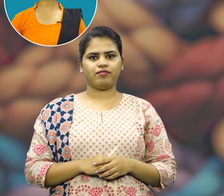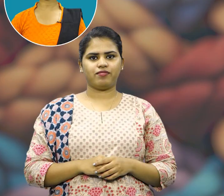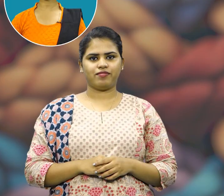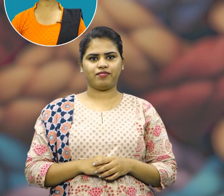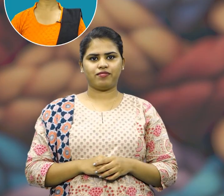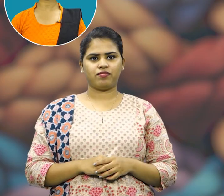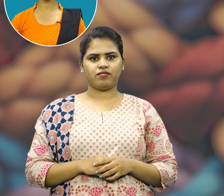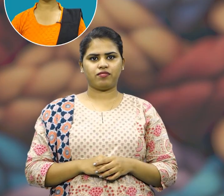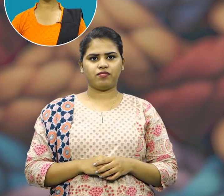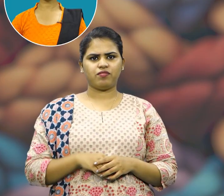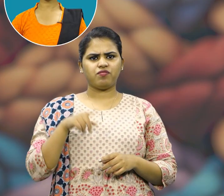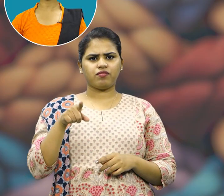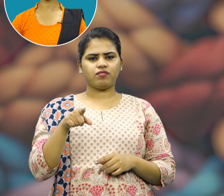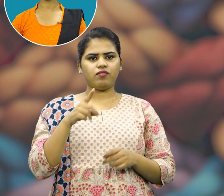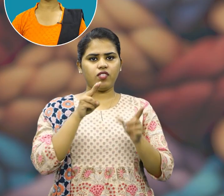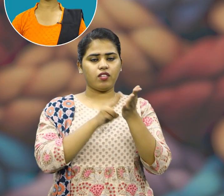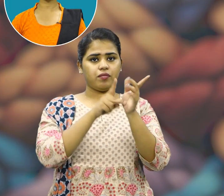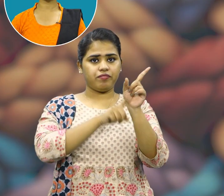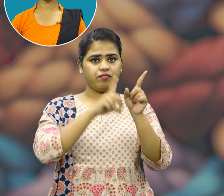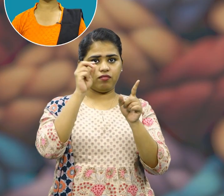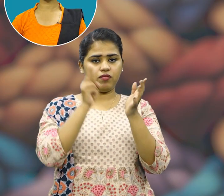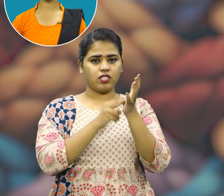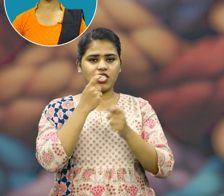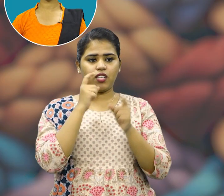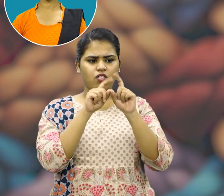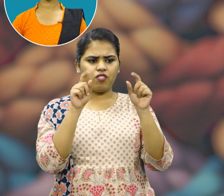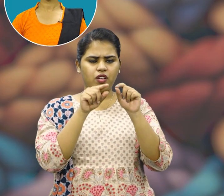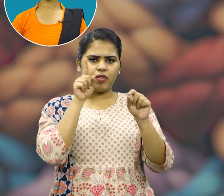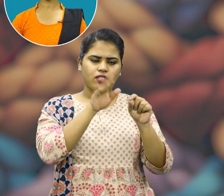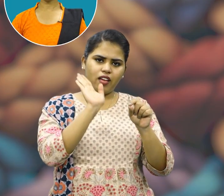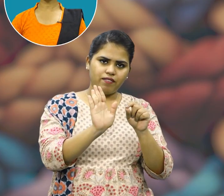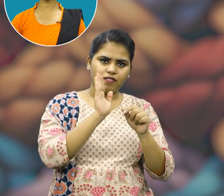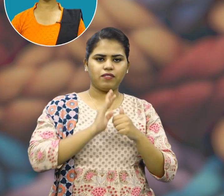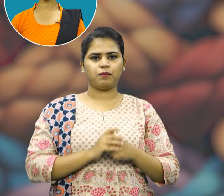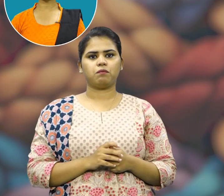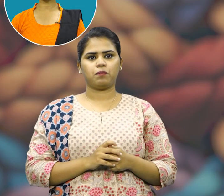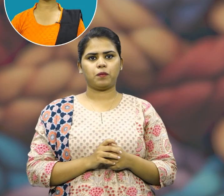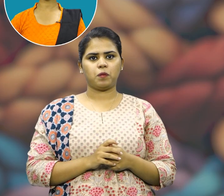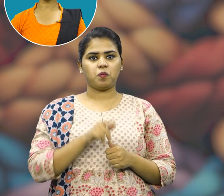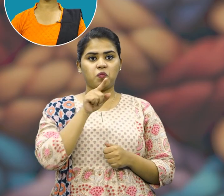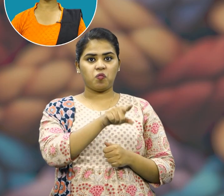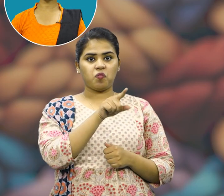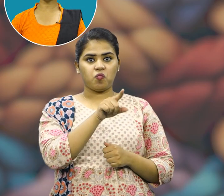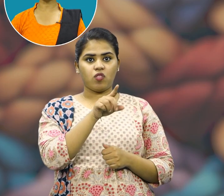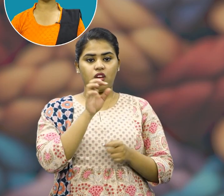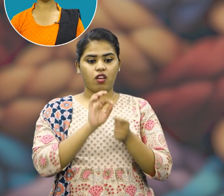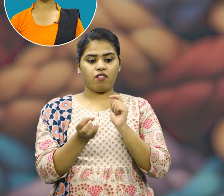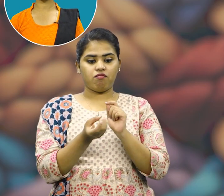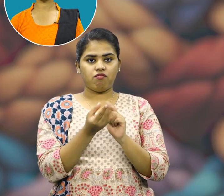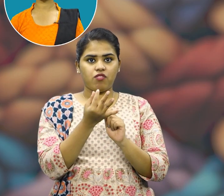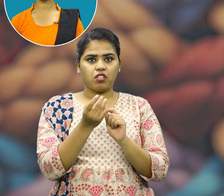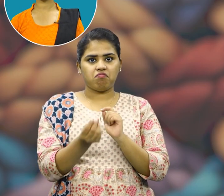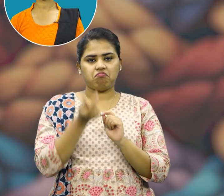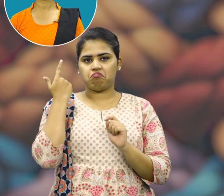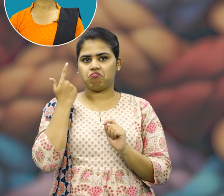It is easily created in nylon fabrics. It also easily catches fire.